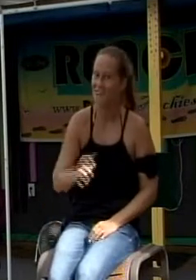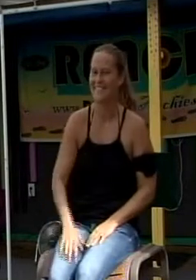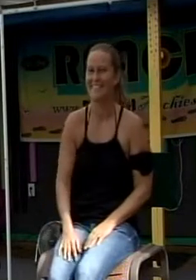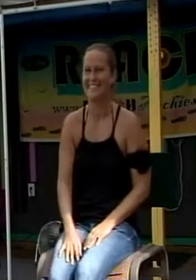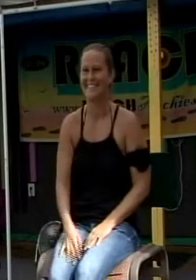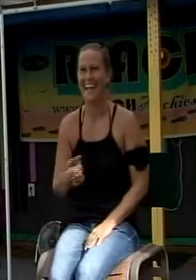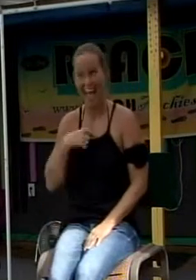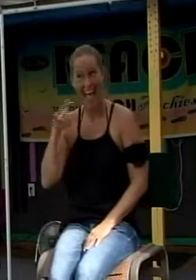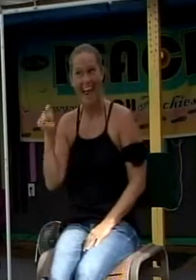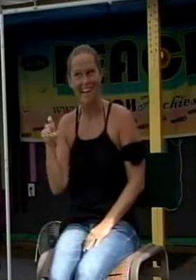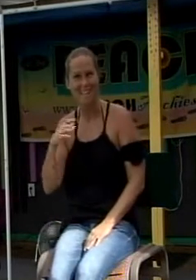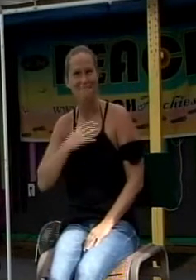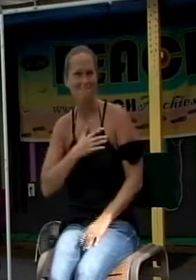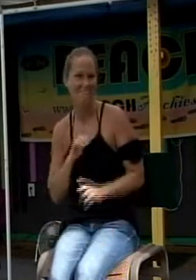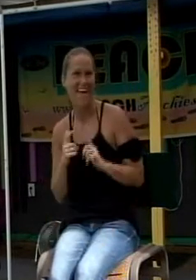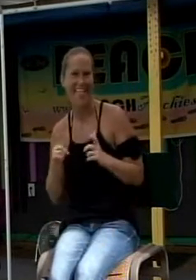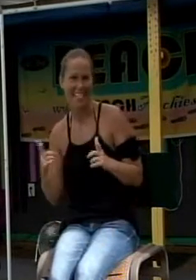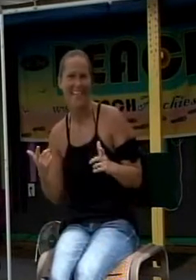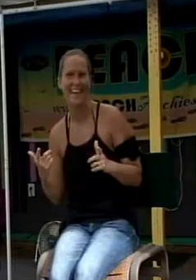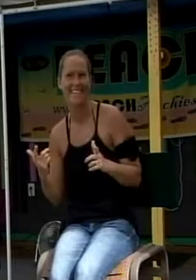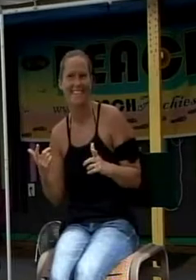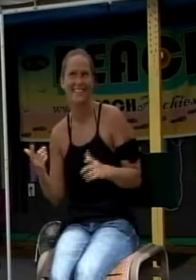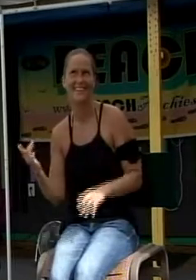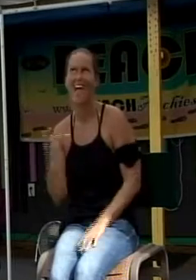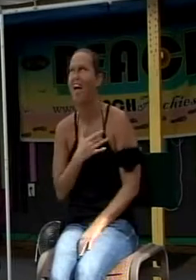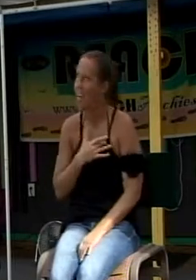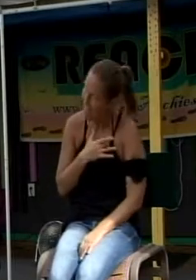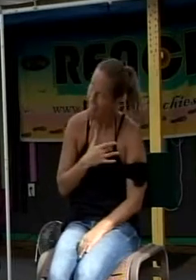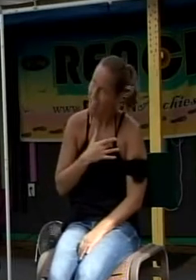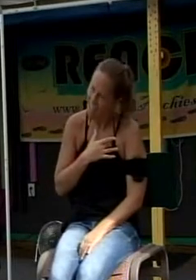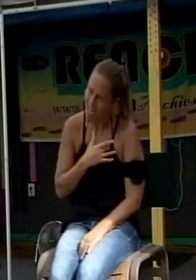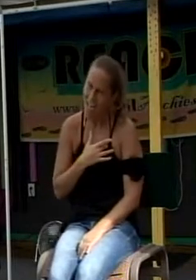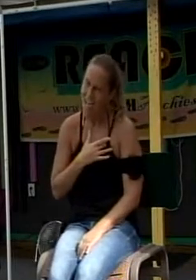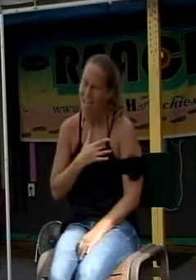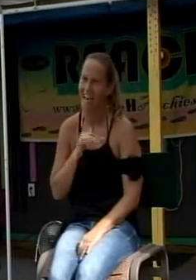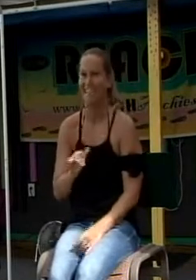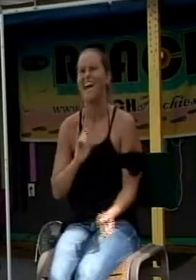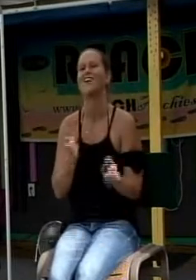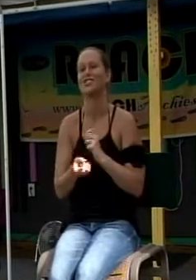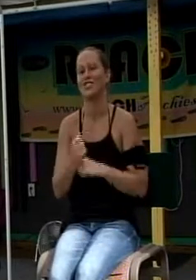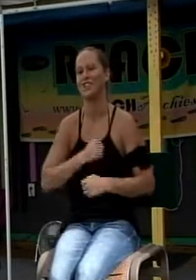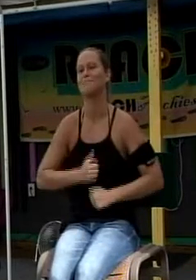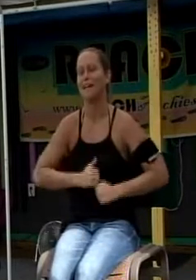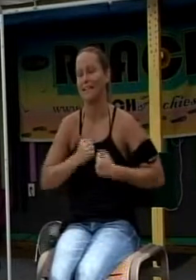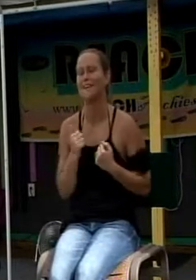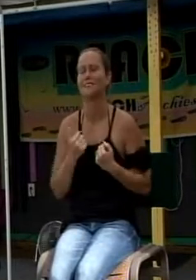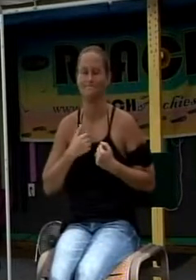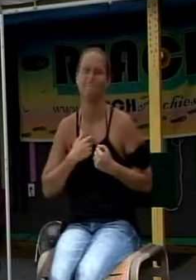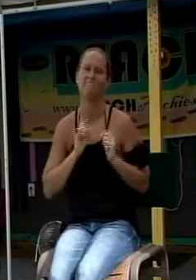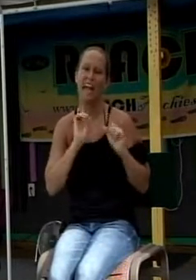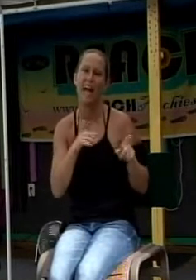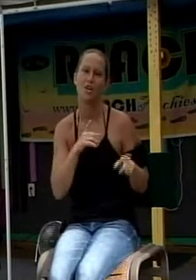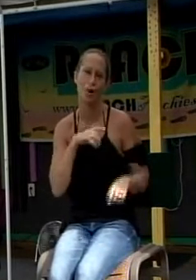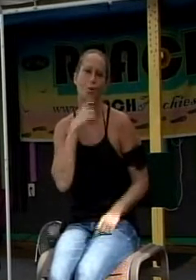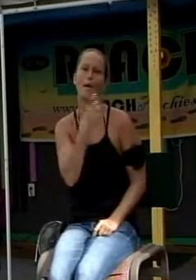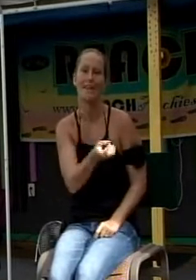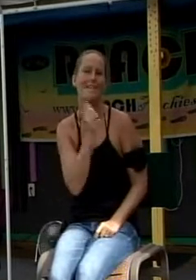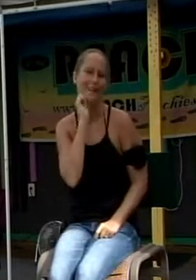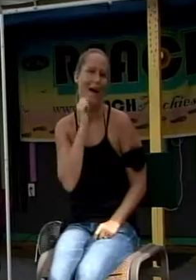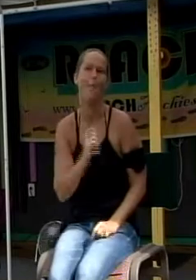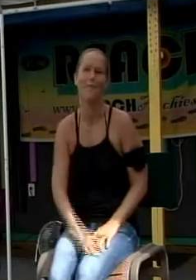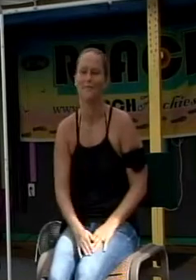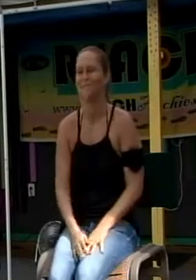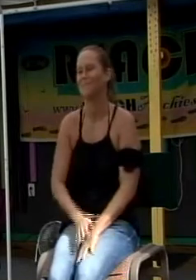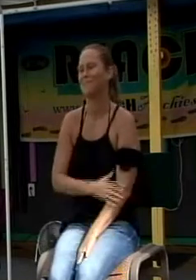missing something here. And that's when it changed my life. You know, that's when I understand. It's what I needed to hear, how I needed to hear it. Just